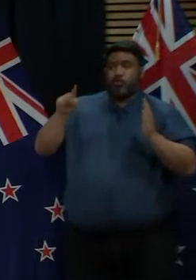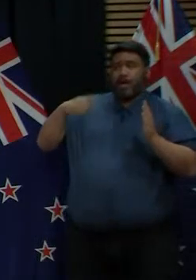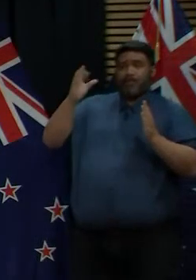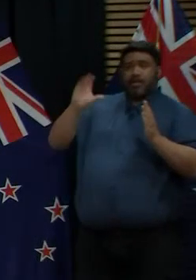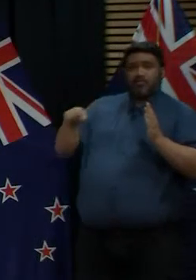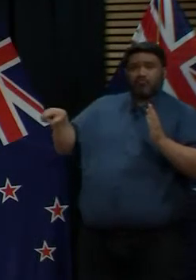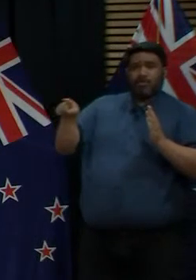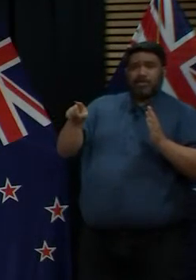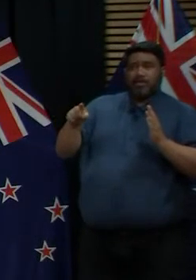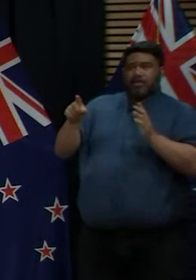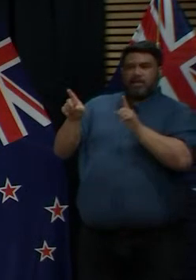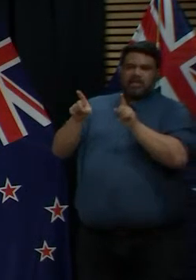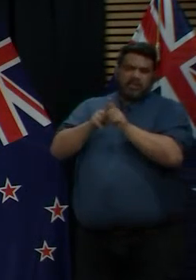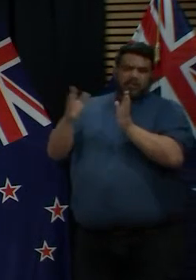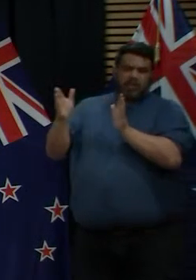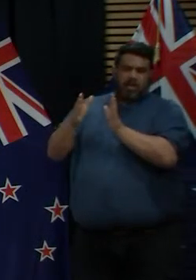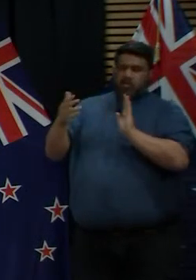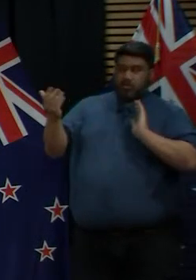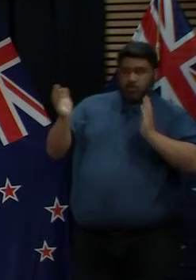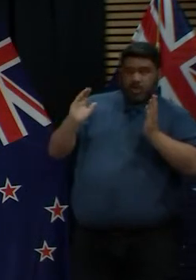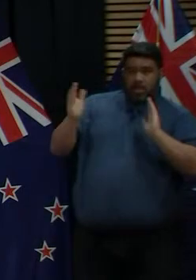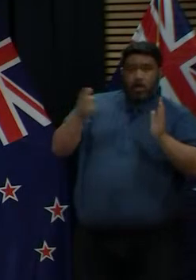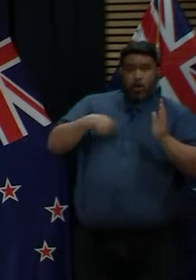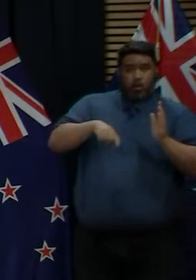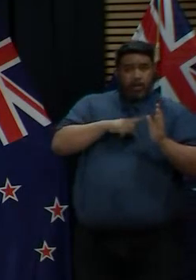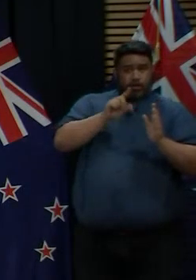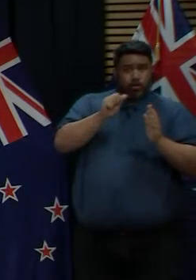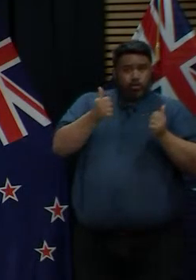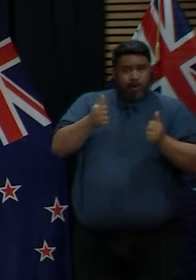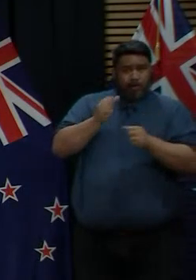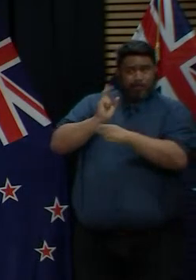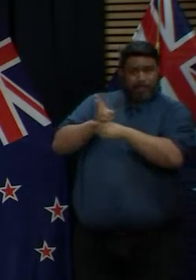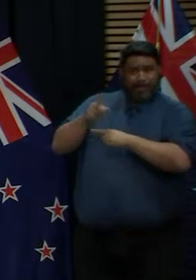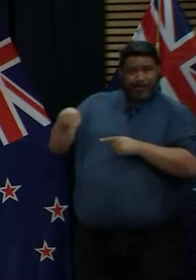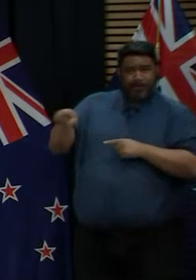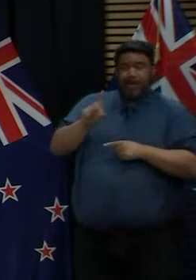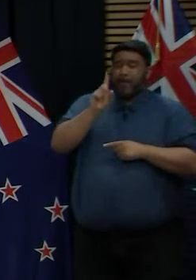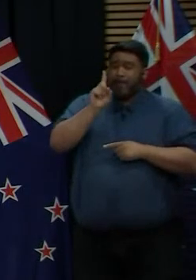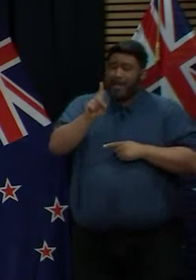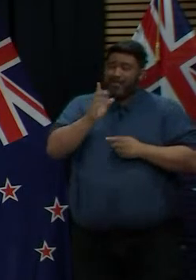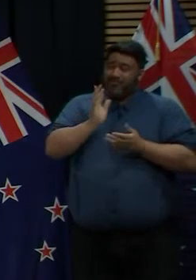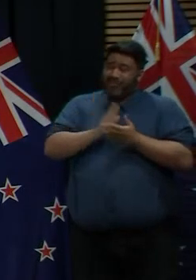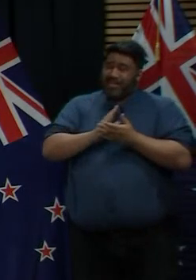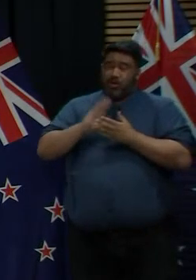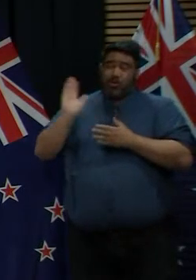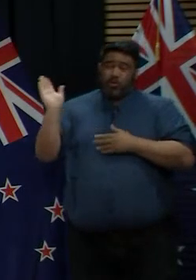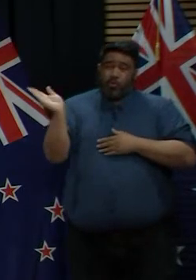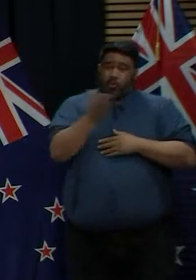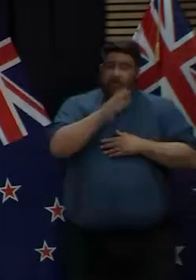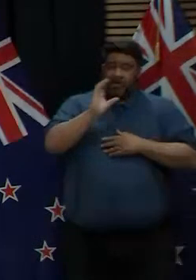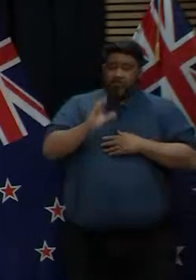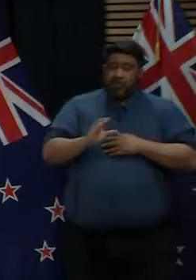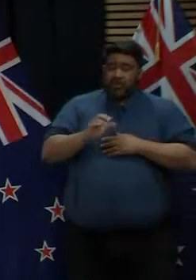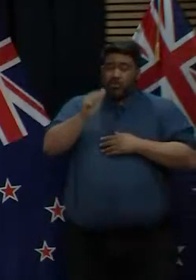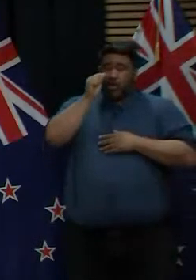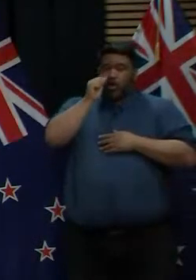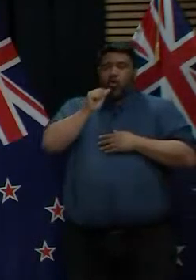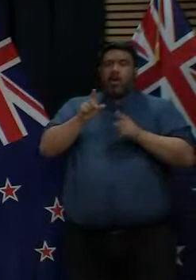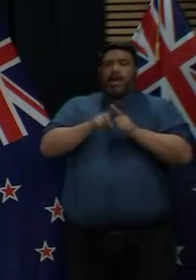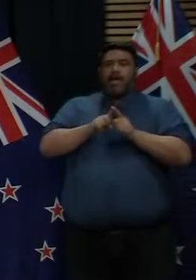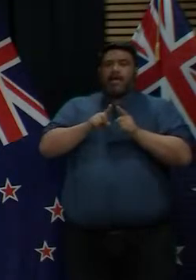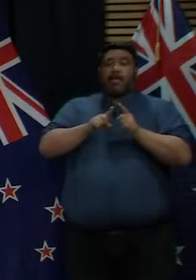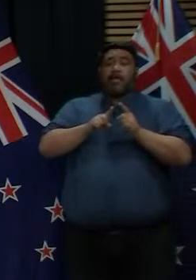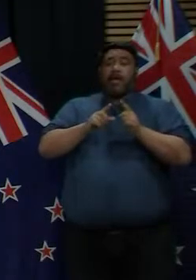very quickly. But what every country has experienced is a point where you reach a certain rate, and ours has been higher than most, where it gets a